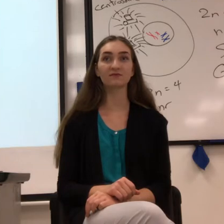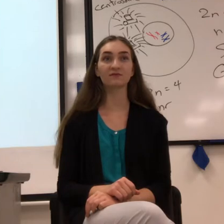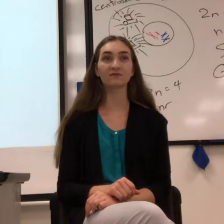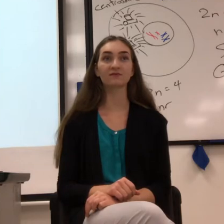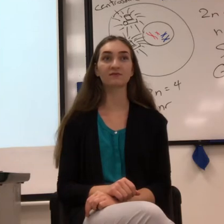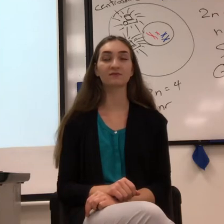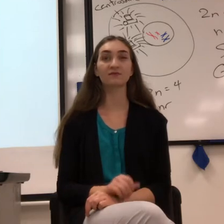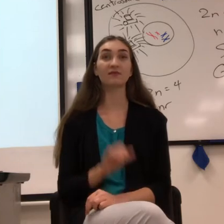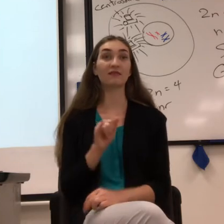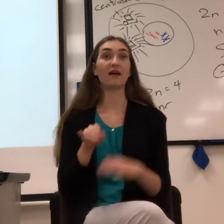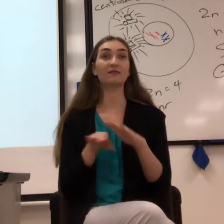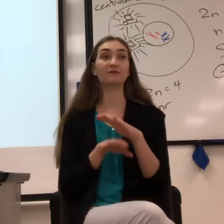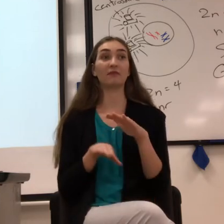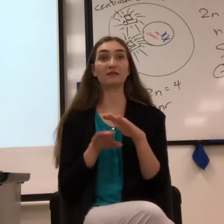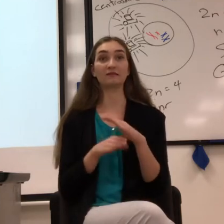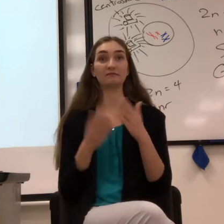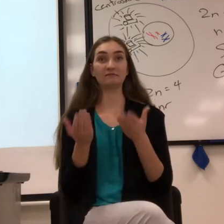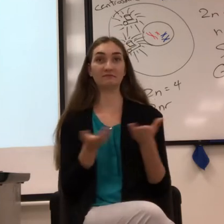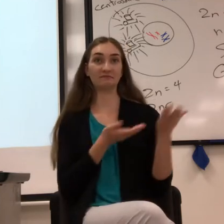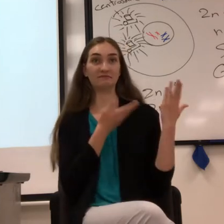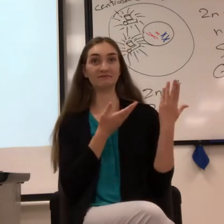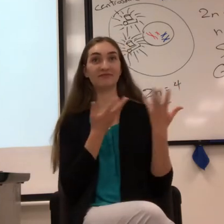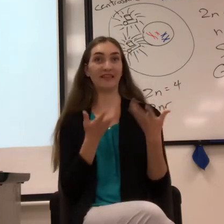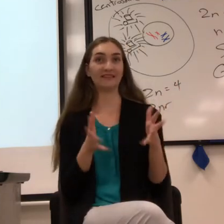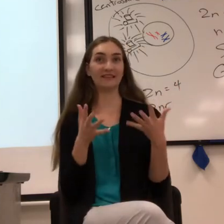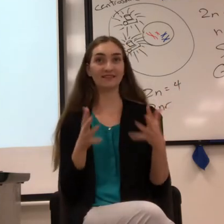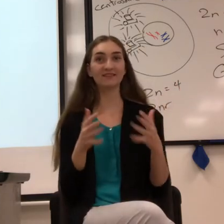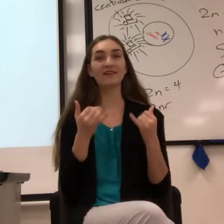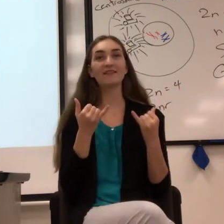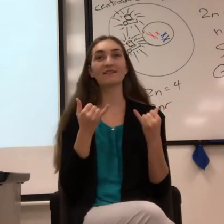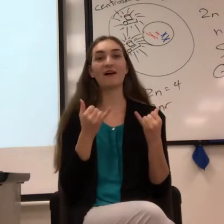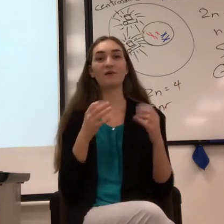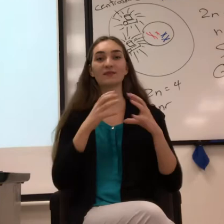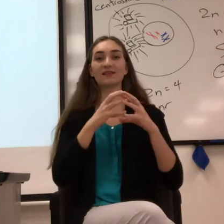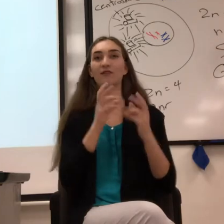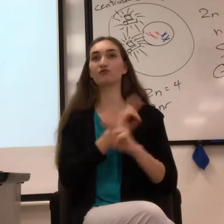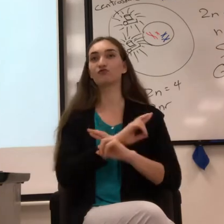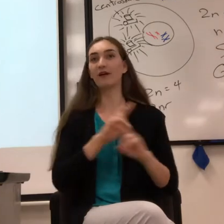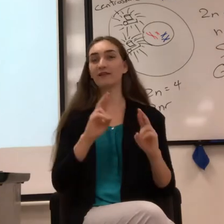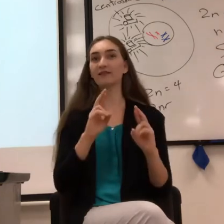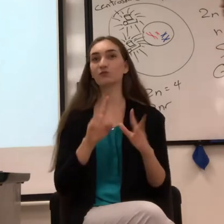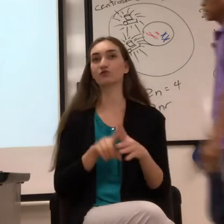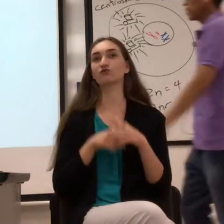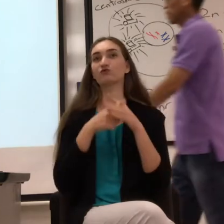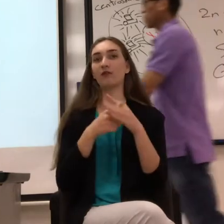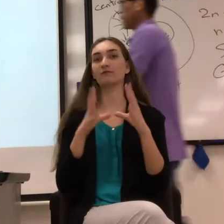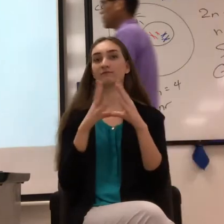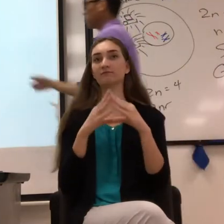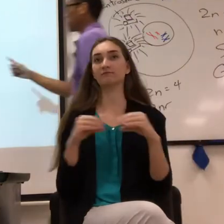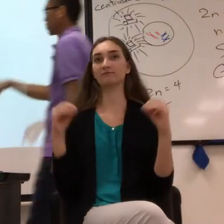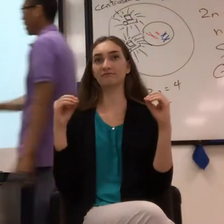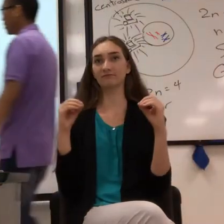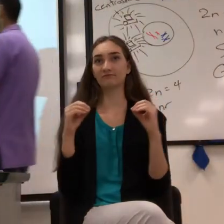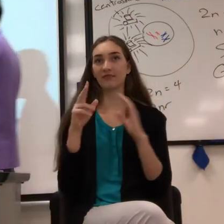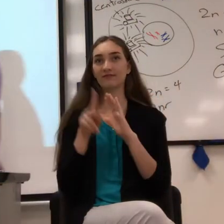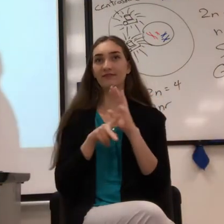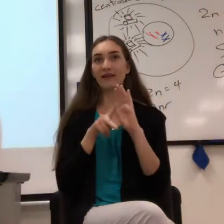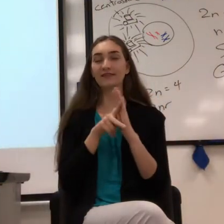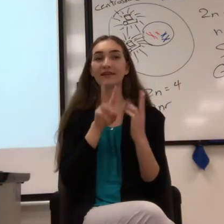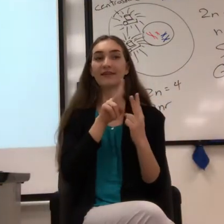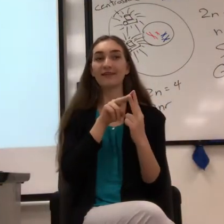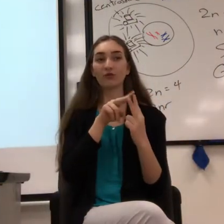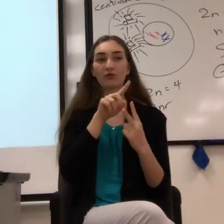That's basically it. Now the cell is ready to actually enter a cell division phase, either mitosis or